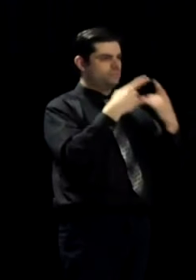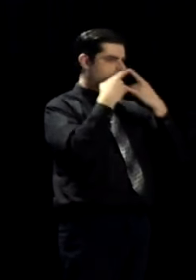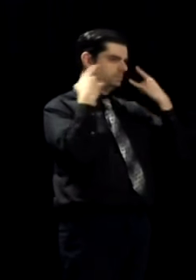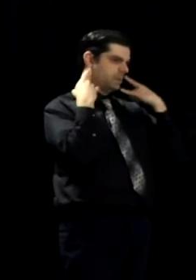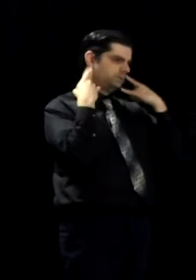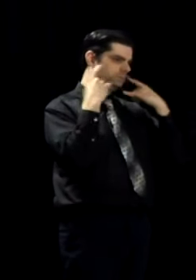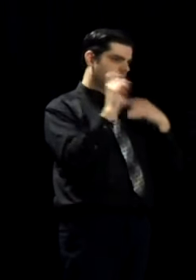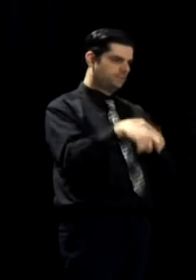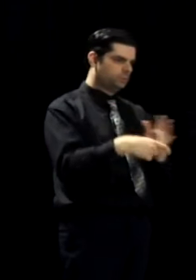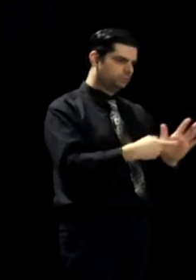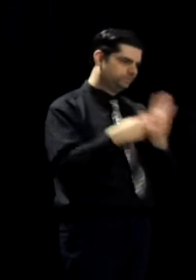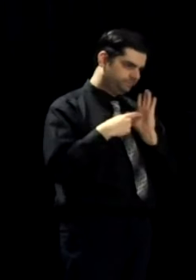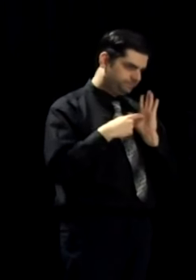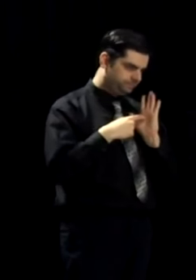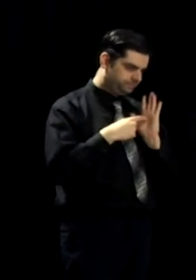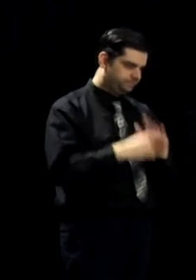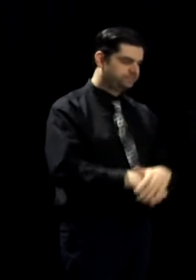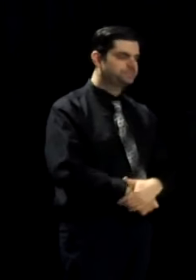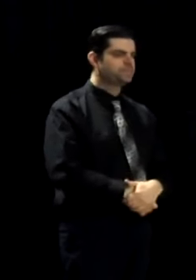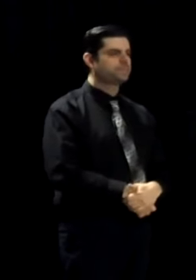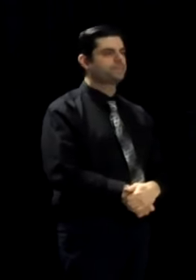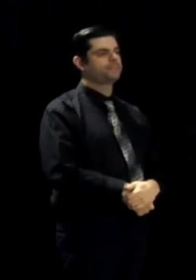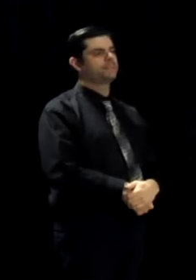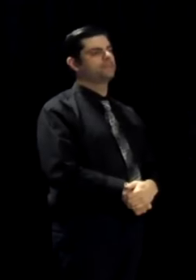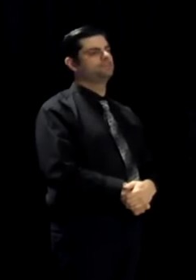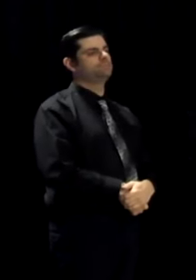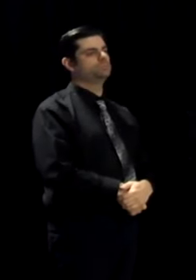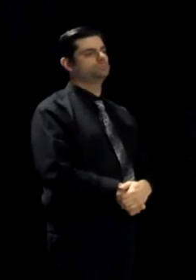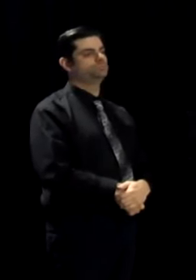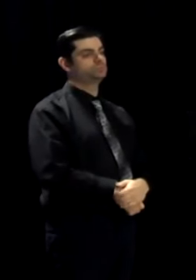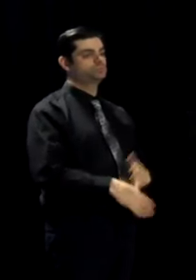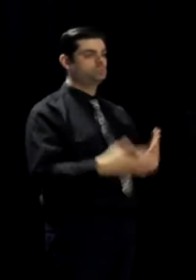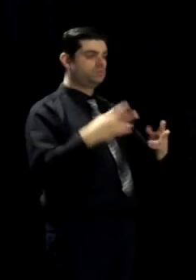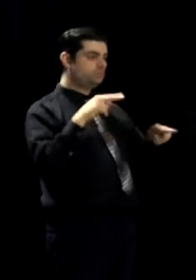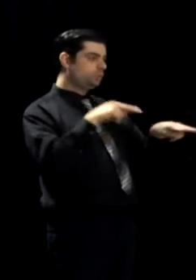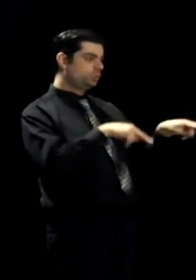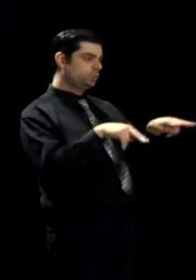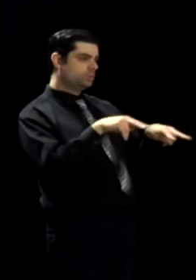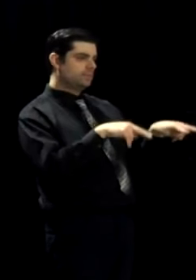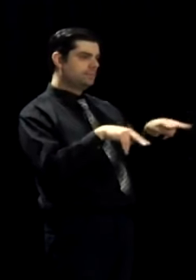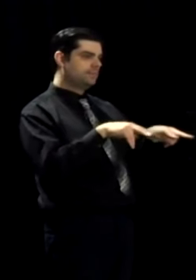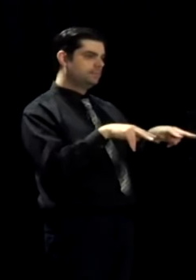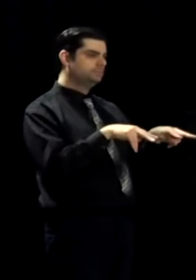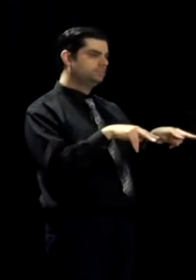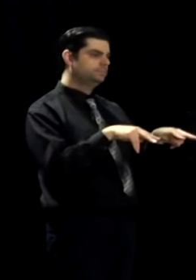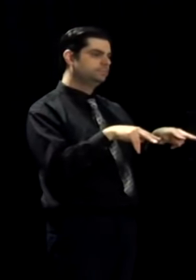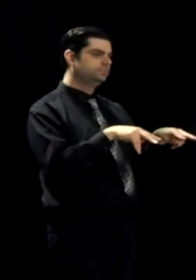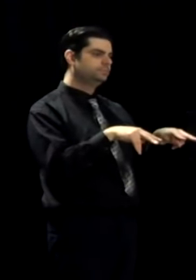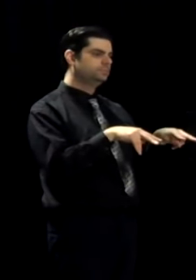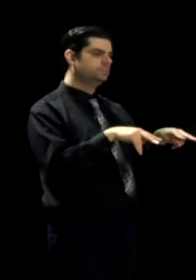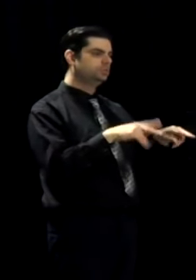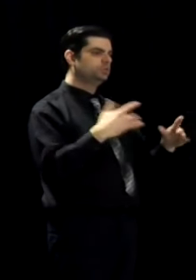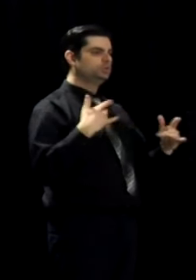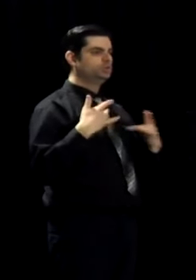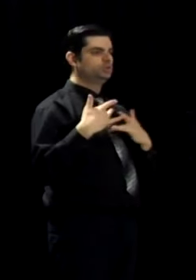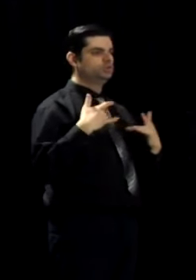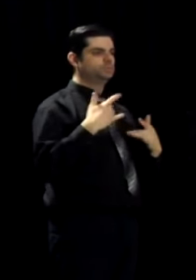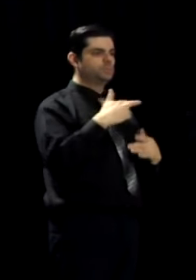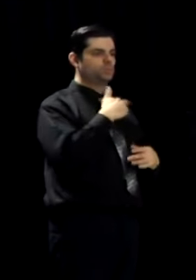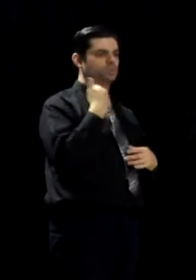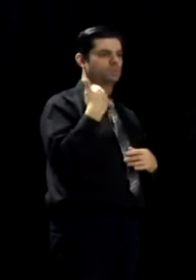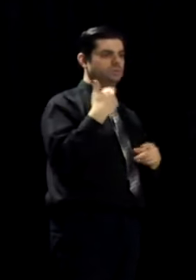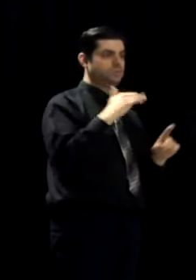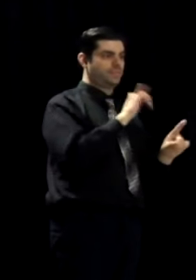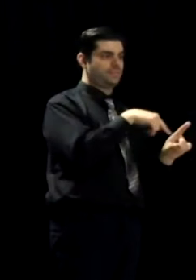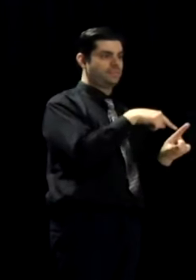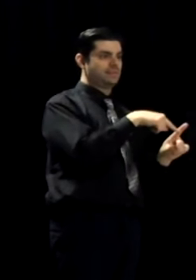Certainly part of what these trackers are going to be looking at, people are concerned about the risk there. So that will be tracked very closely, and you'll